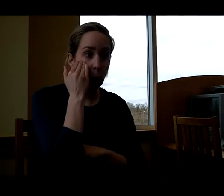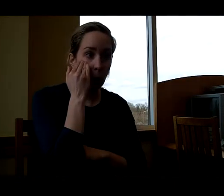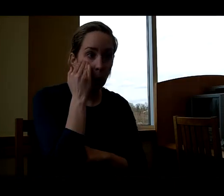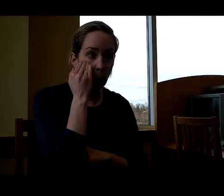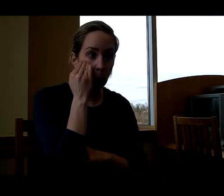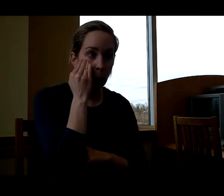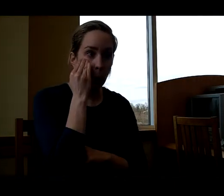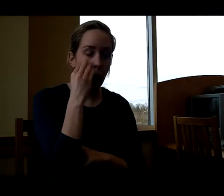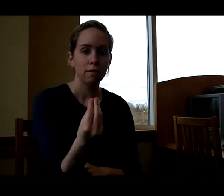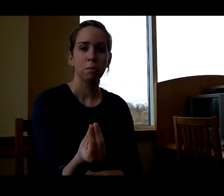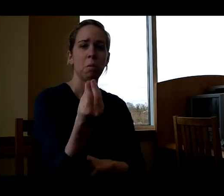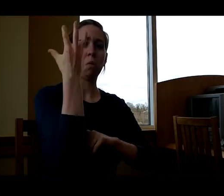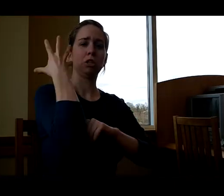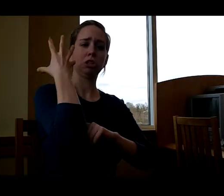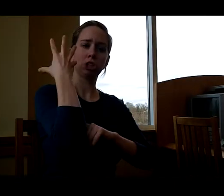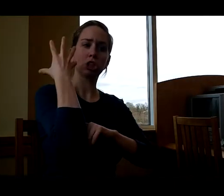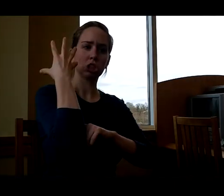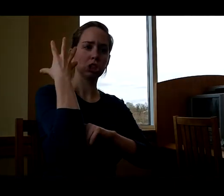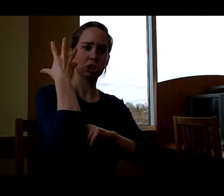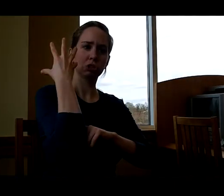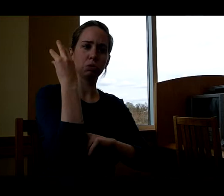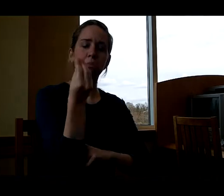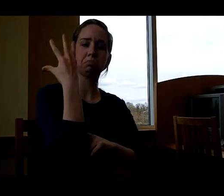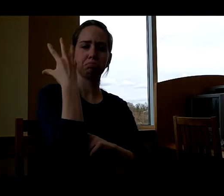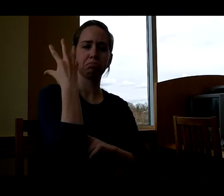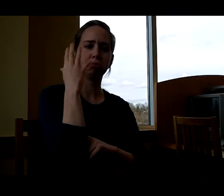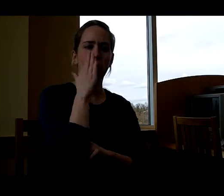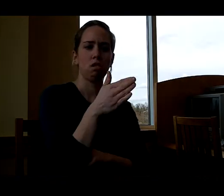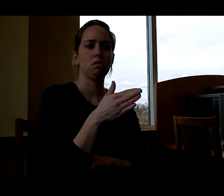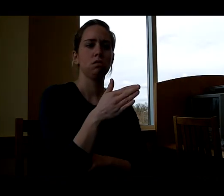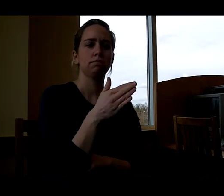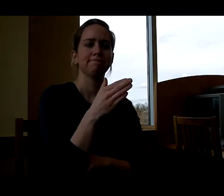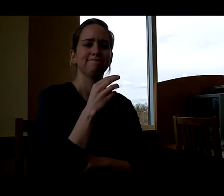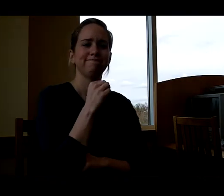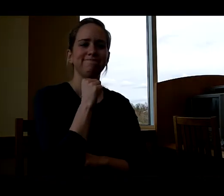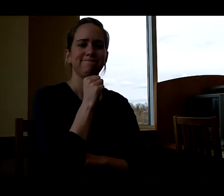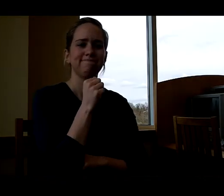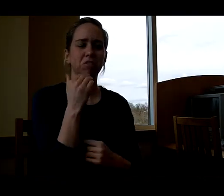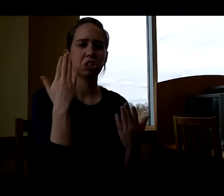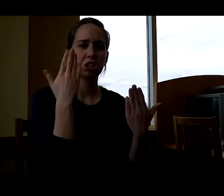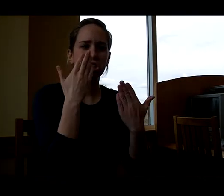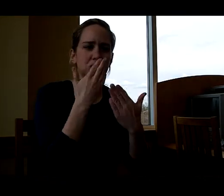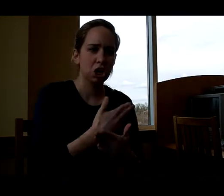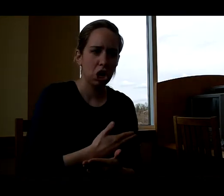is a presentation here, a PowerPoint. We're going to put it up here. It's not real dark because of the light, but you should be able to see